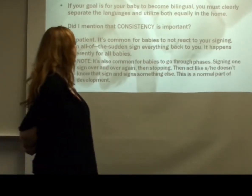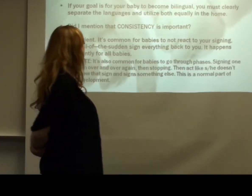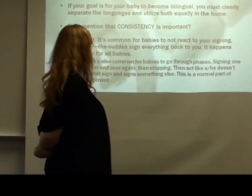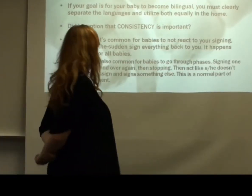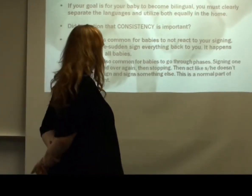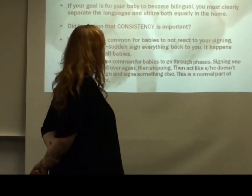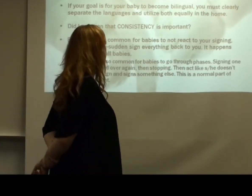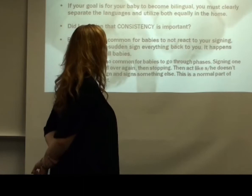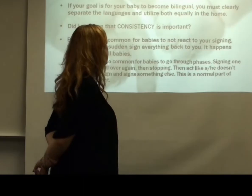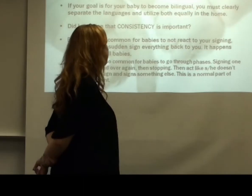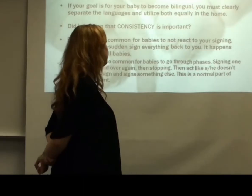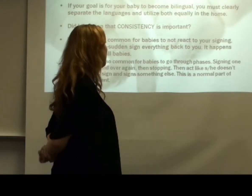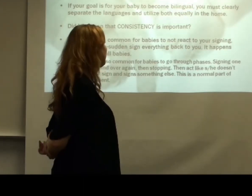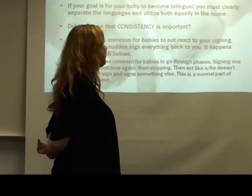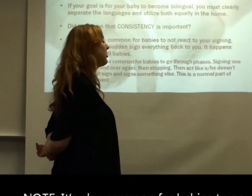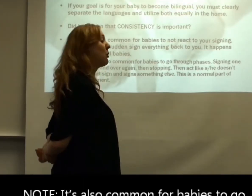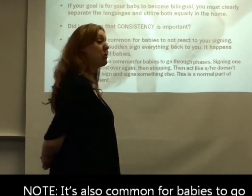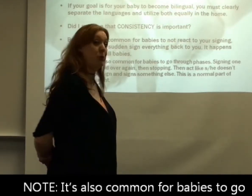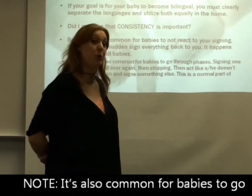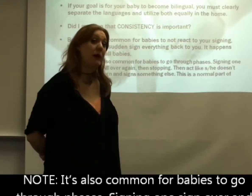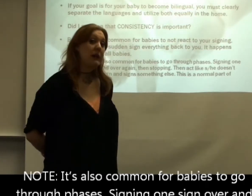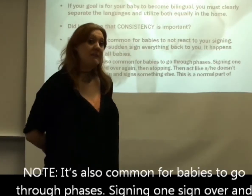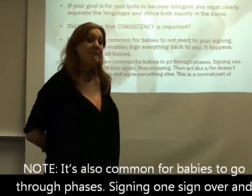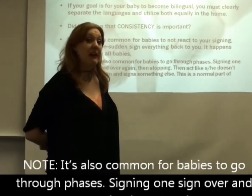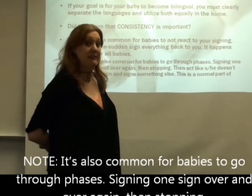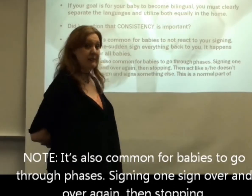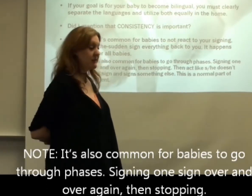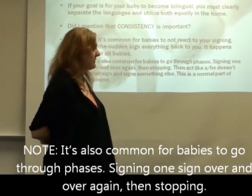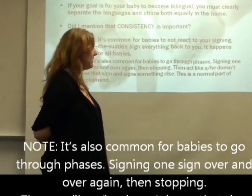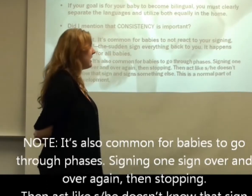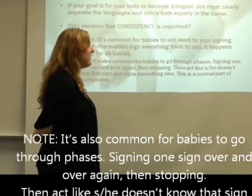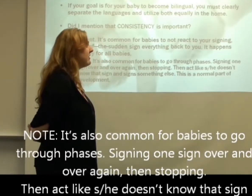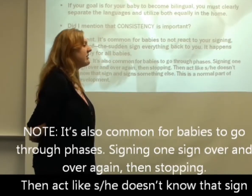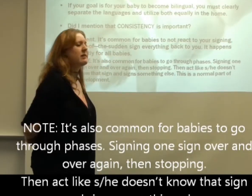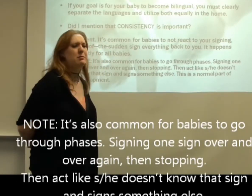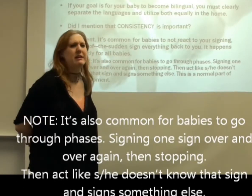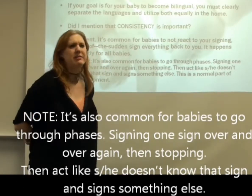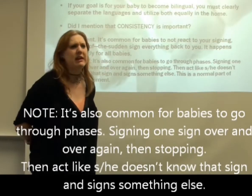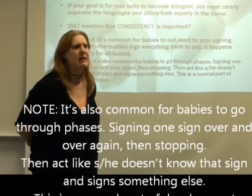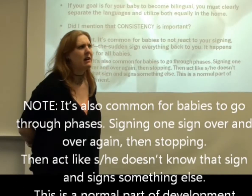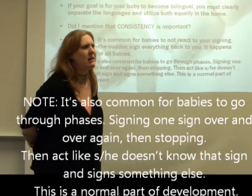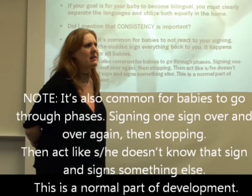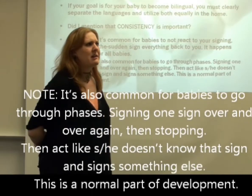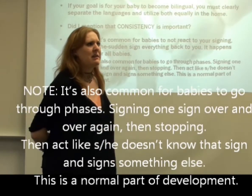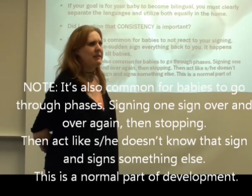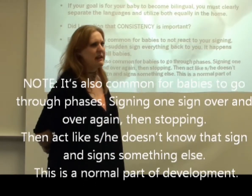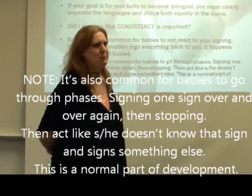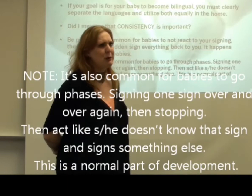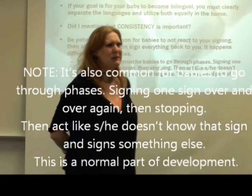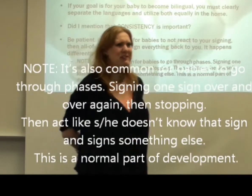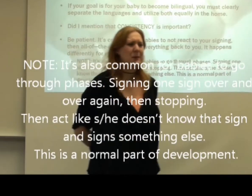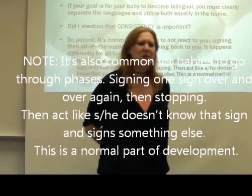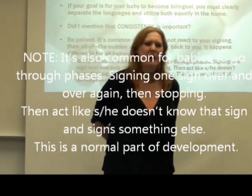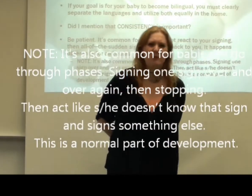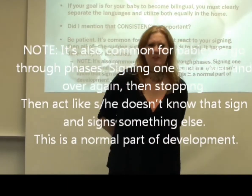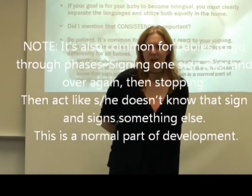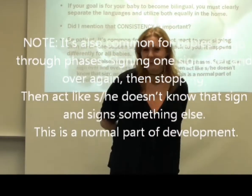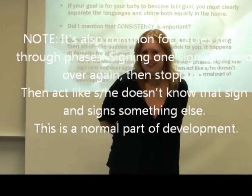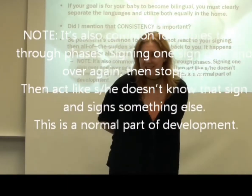it is also common for babies to go through phases. This is something that books sometimes forget to